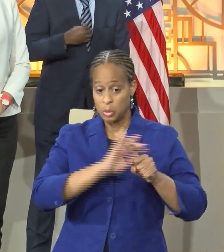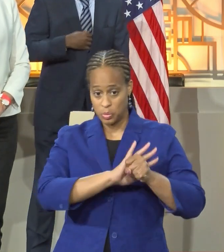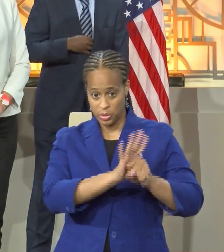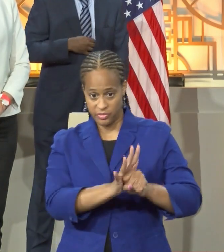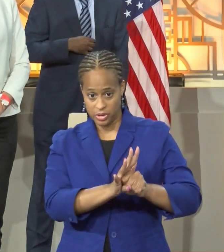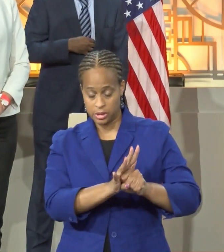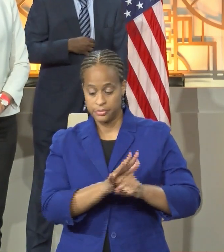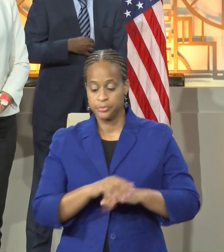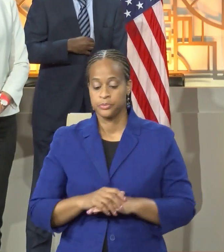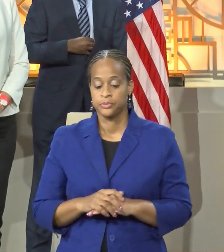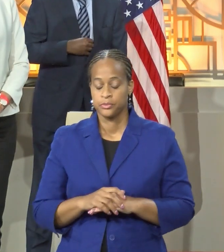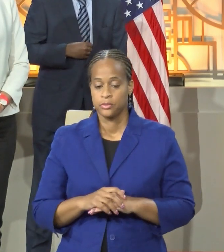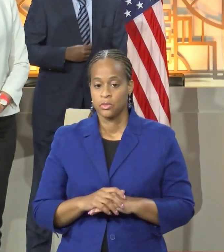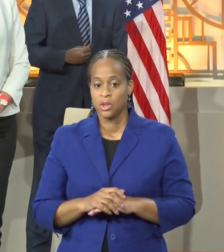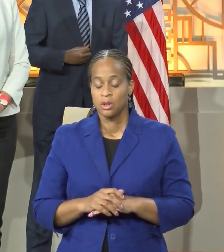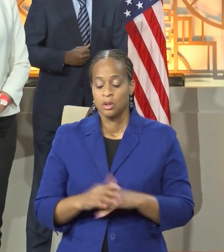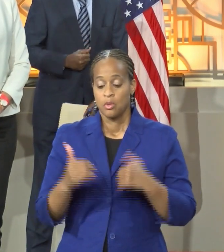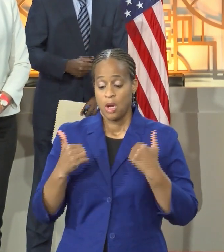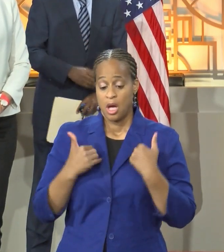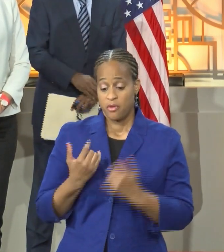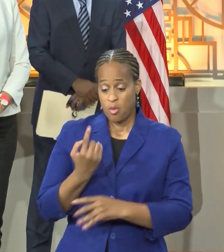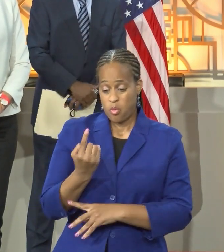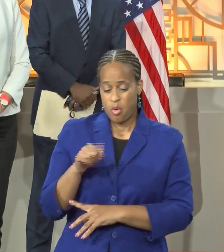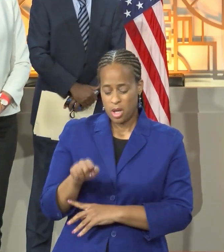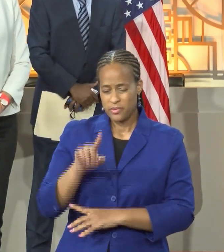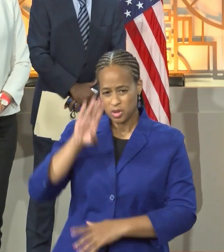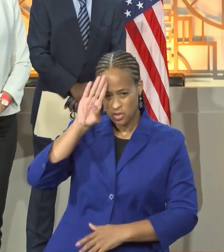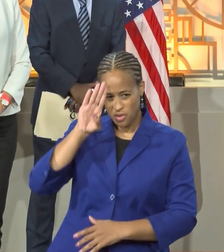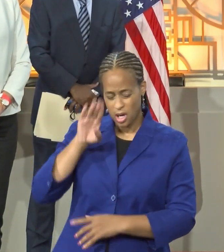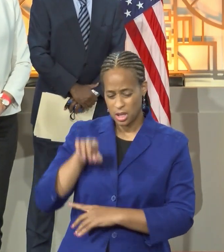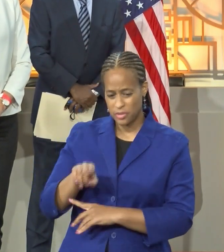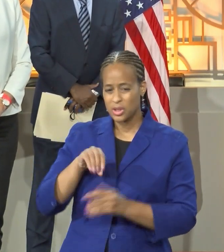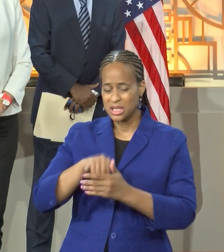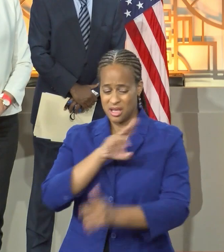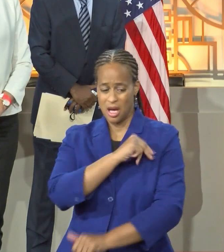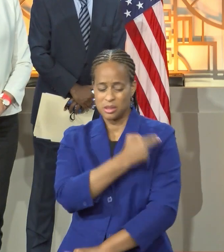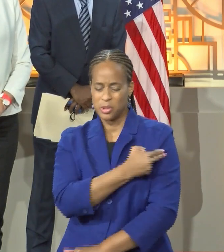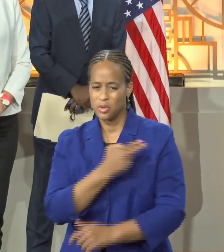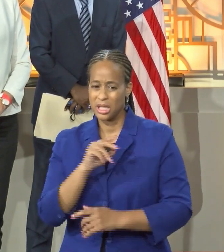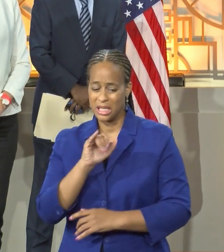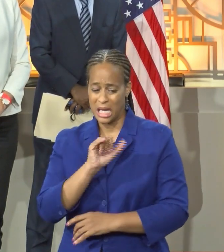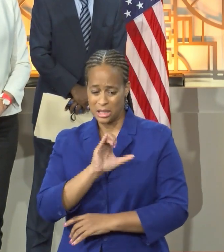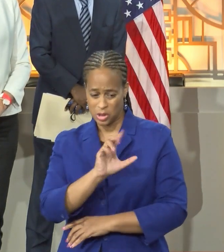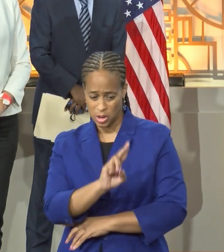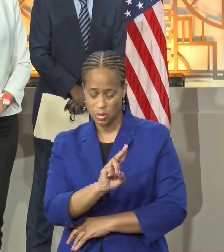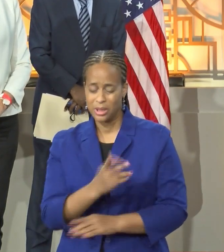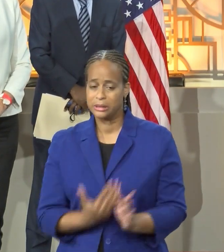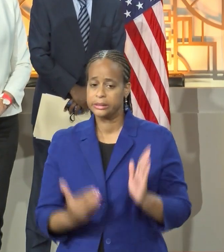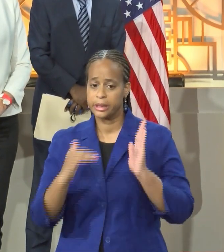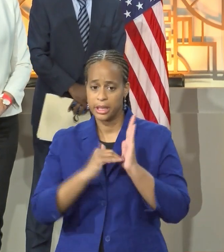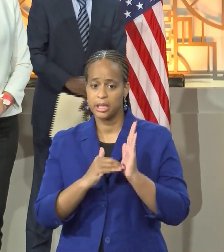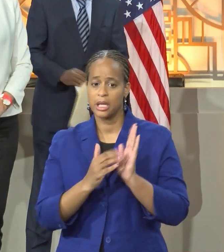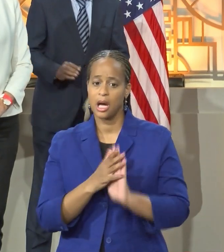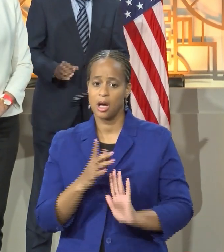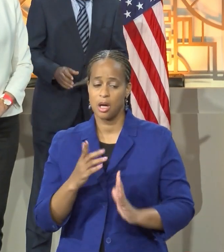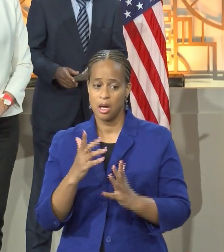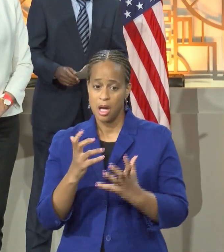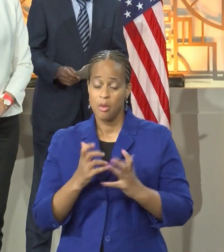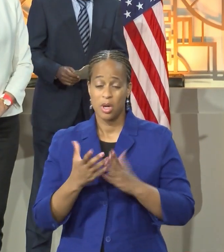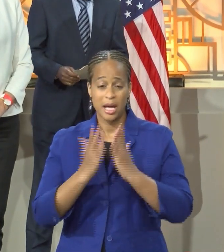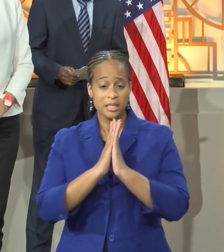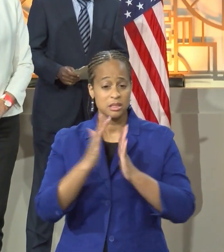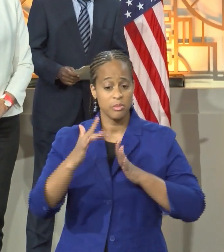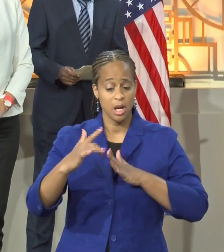coronavirus, and we have one of those firefighters that is in the hospital in ICU. Again, I want to renew my